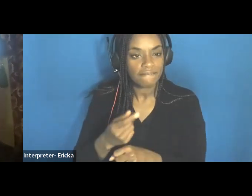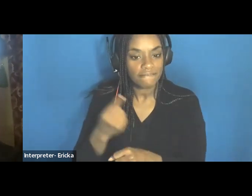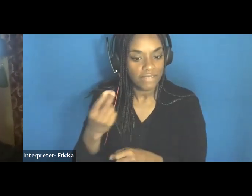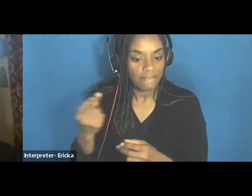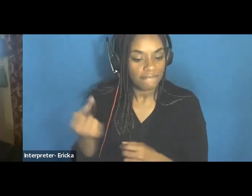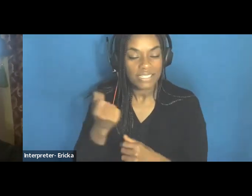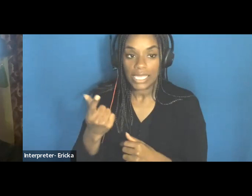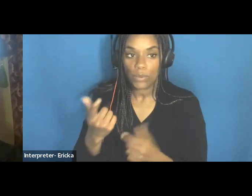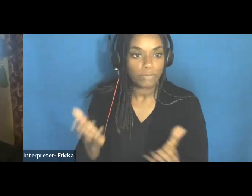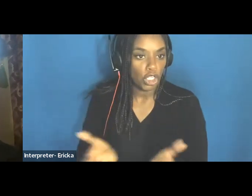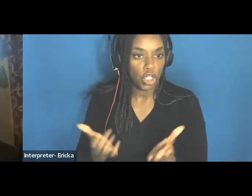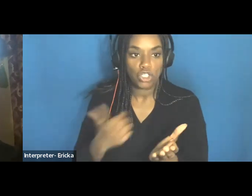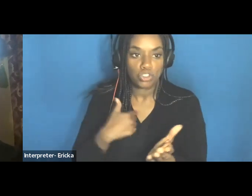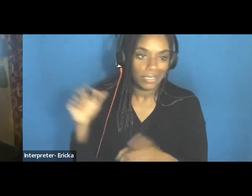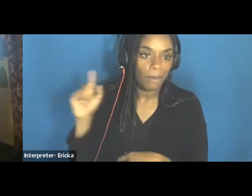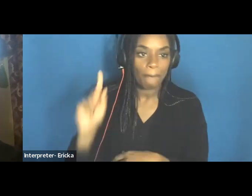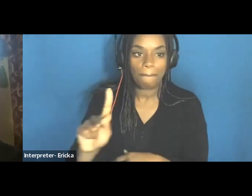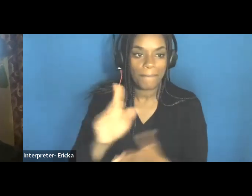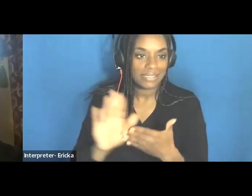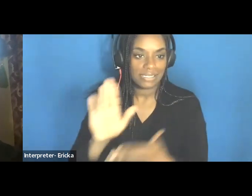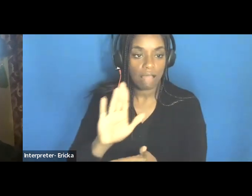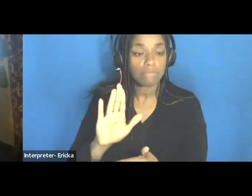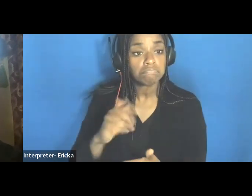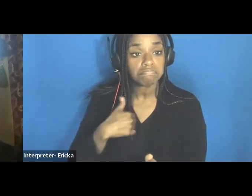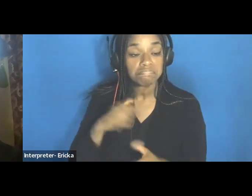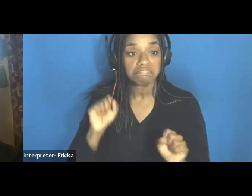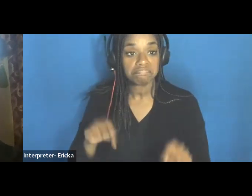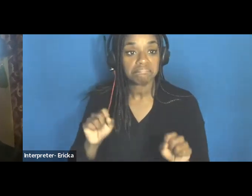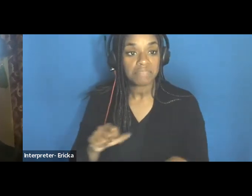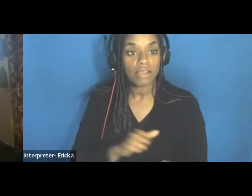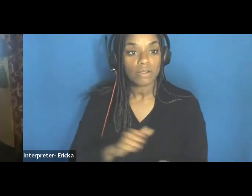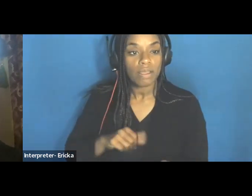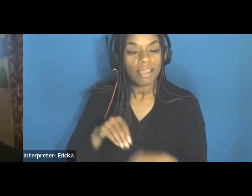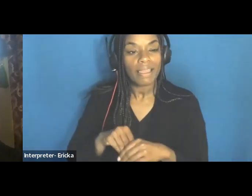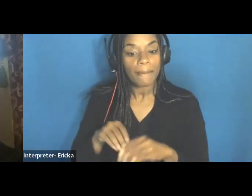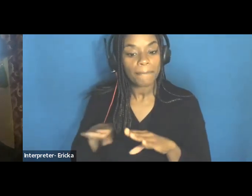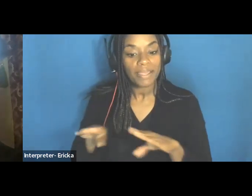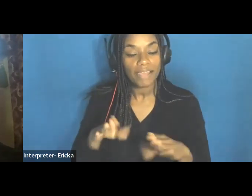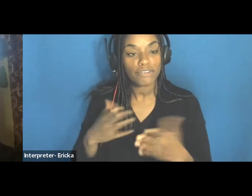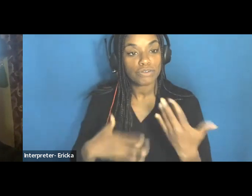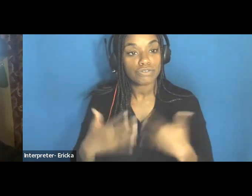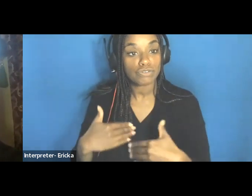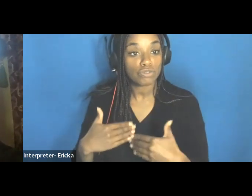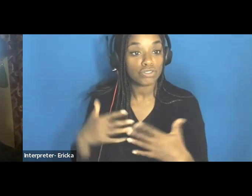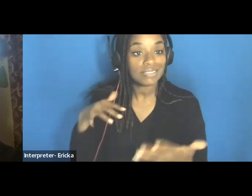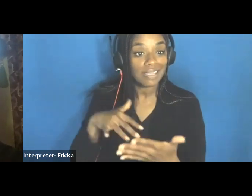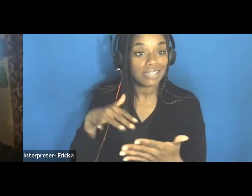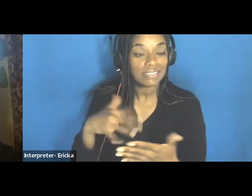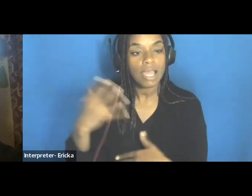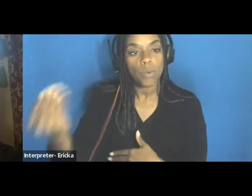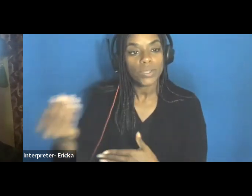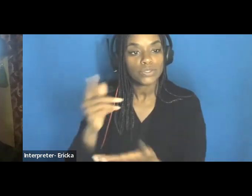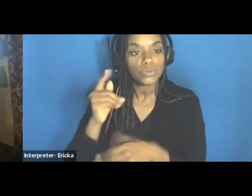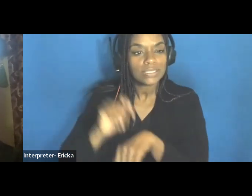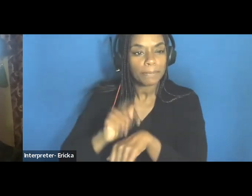to college, which I did. I got an associate's in behavioral and social studies, and then went to Temple for political